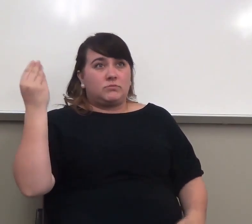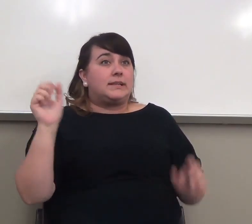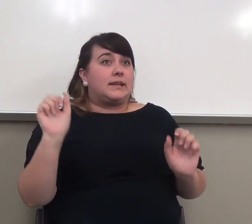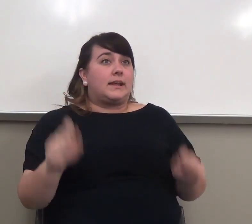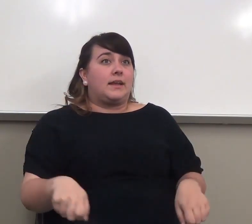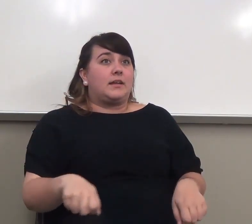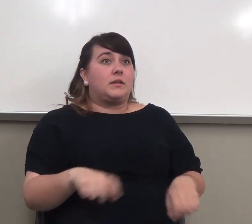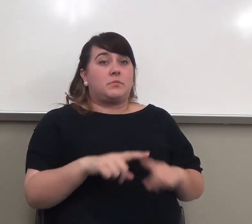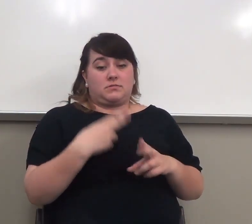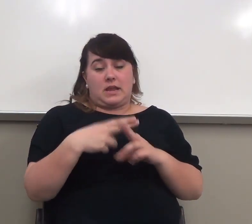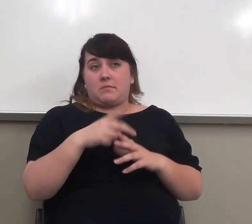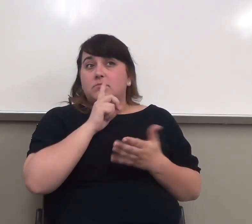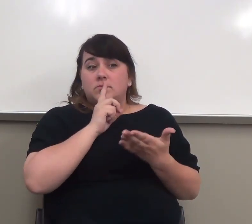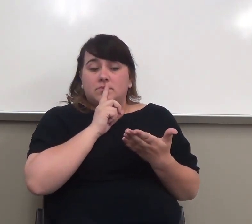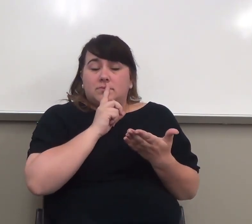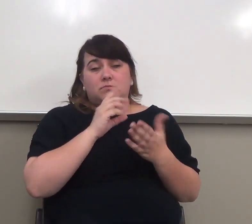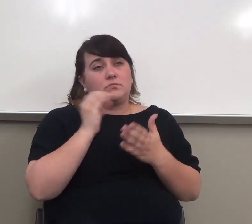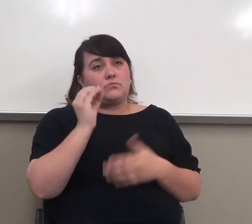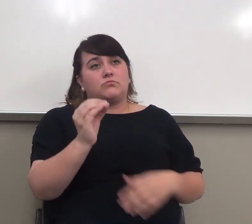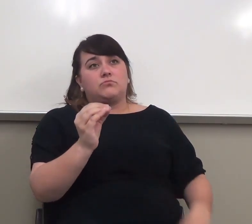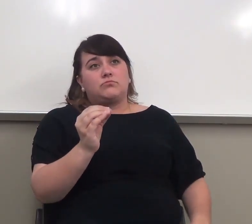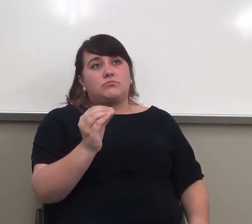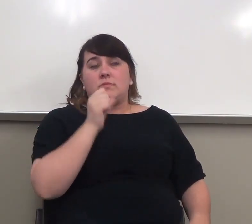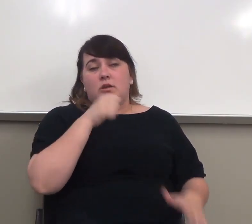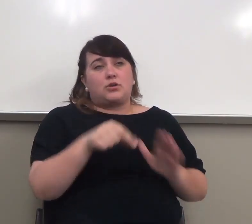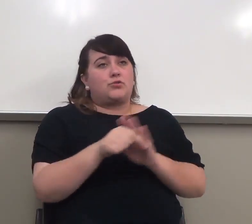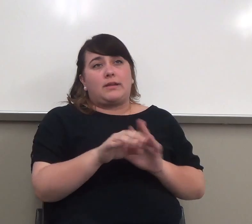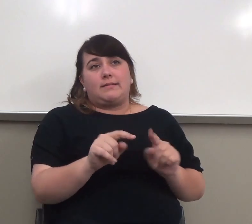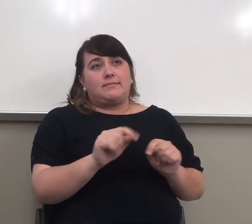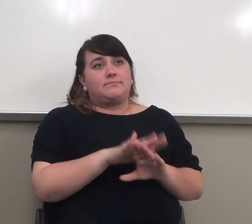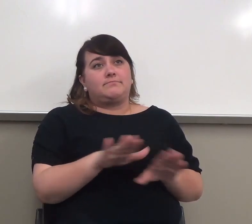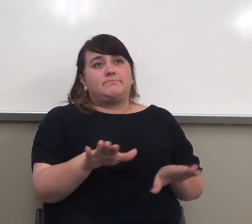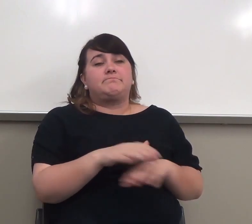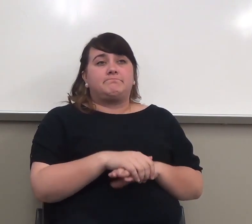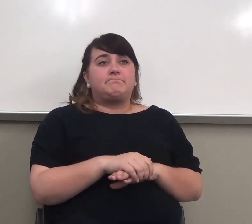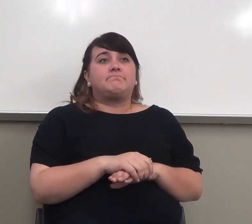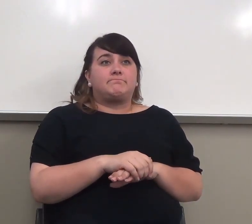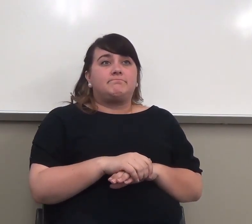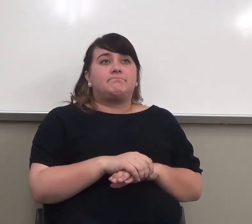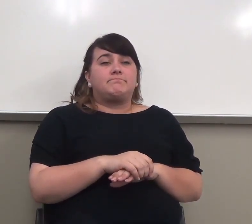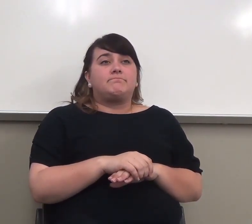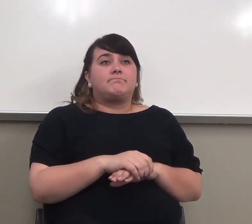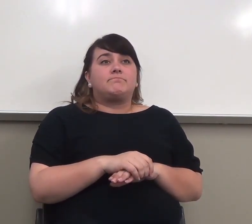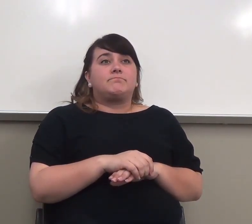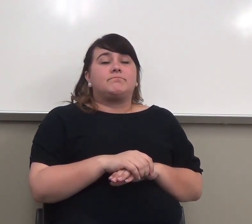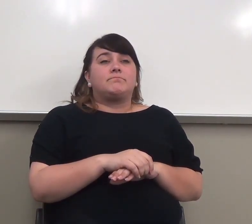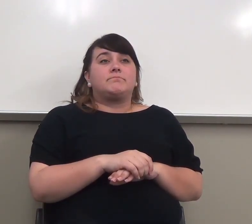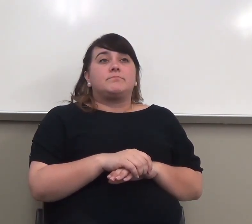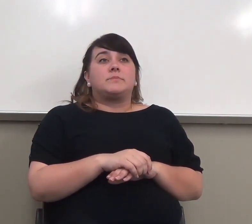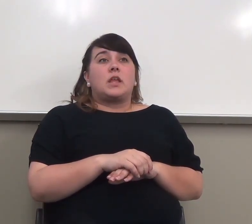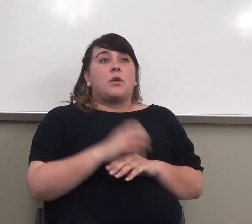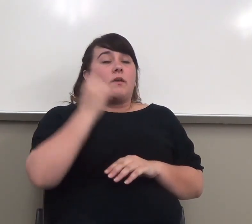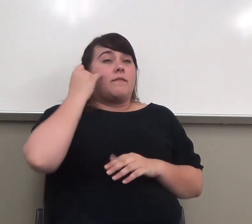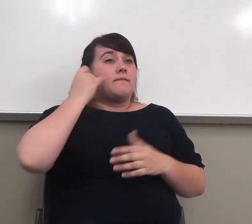paper, it doesn't get a grade. What I'm going to do with it is I'm going to stick it in the box outside my office door. If you want to come and